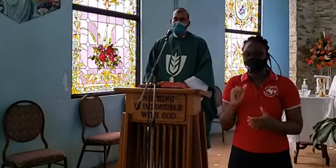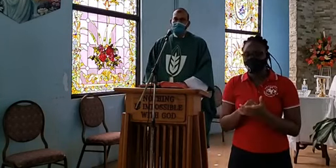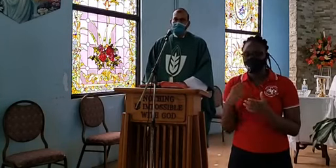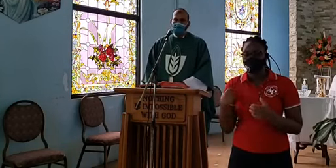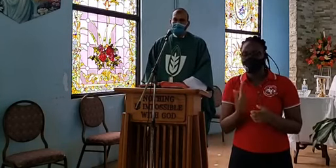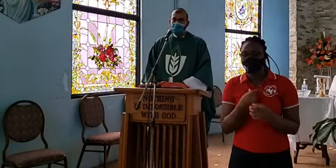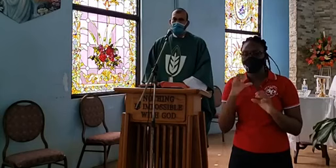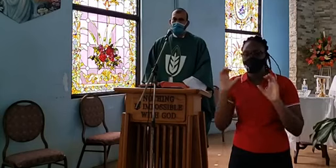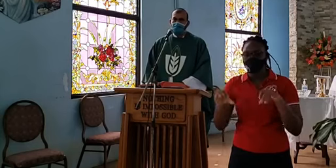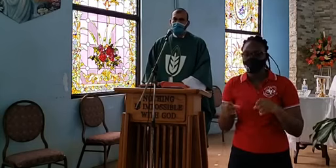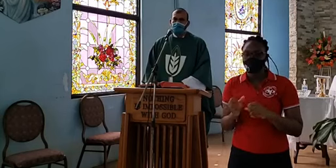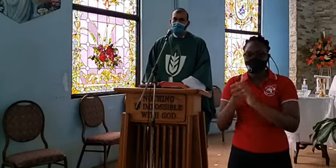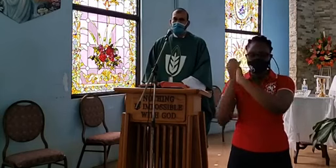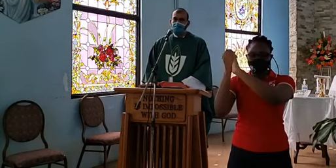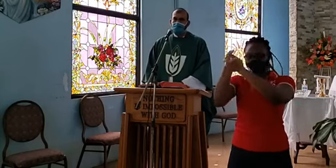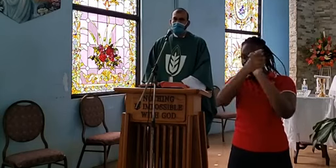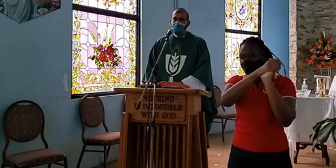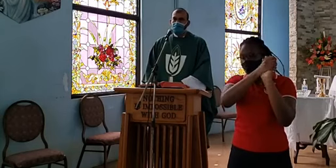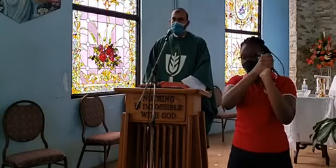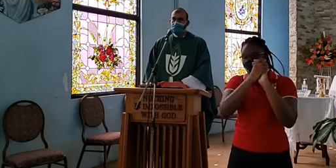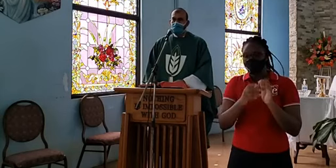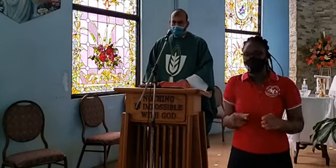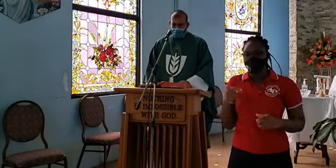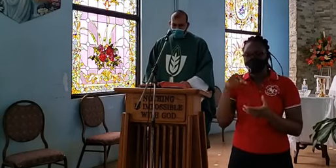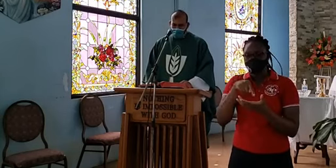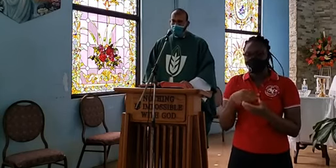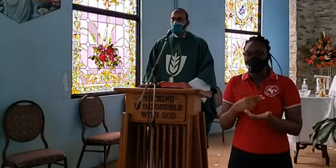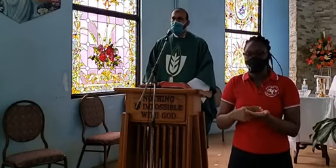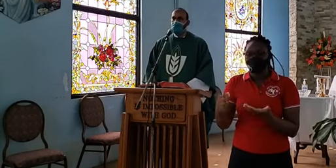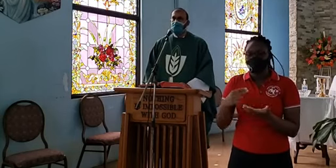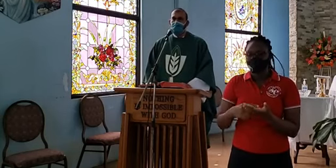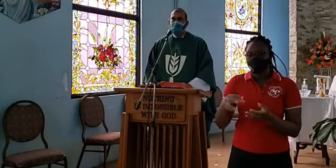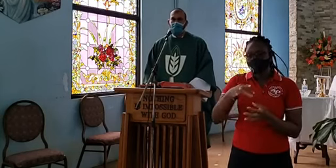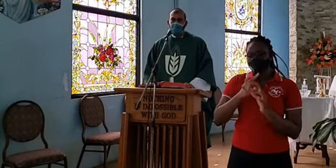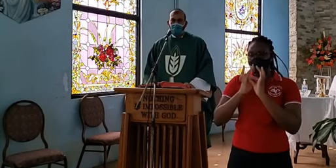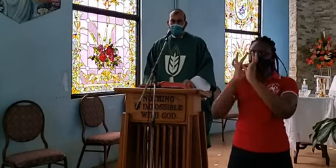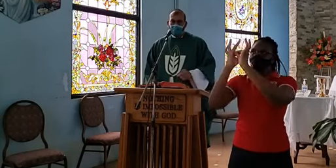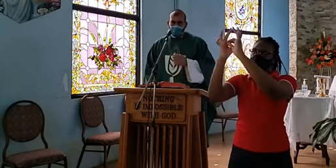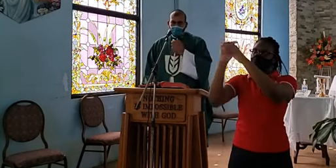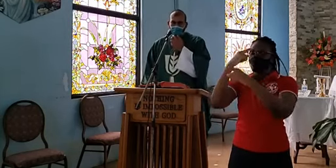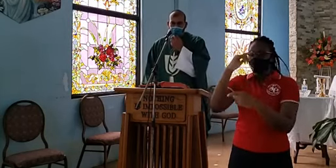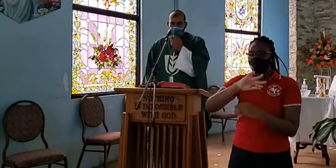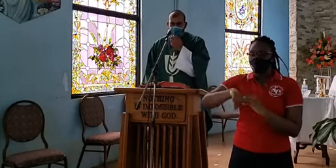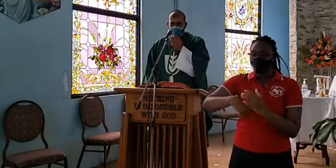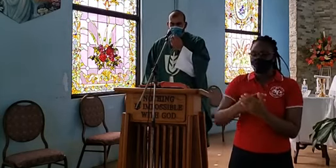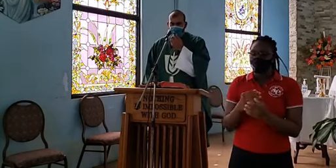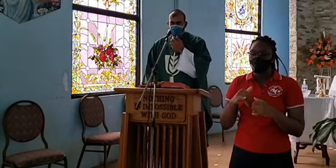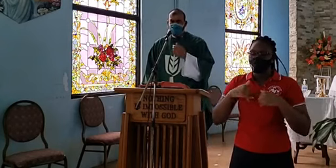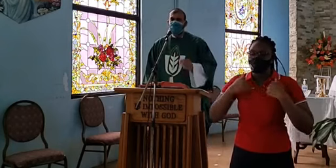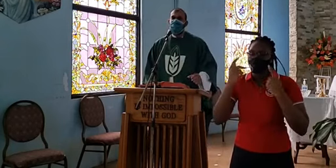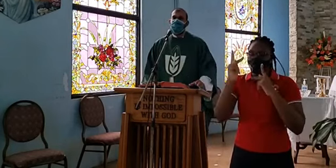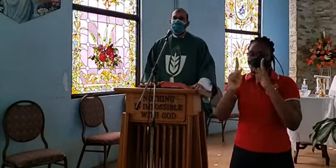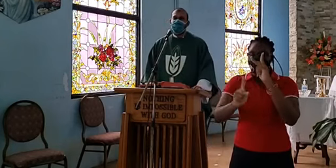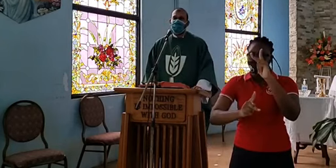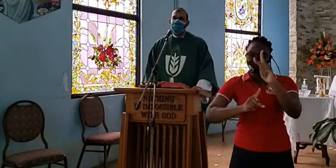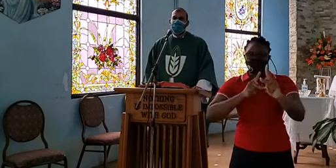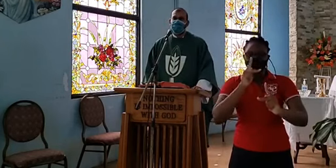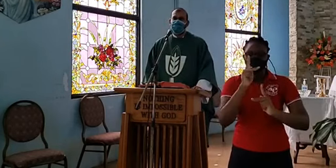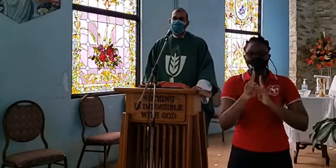we can celebrate this Holy Mass for all young